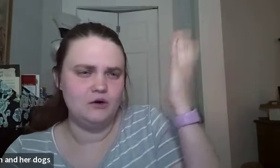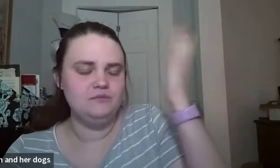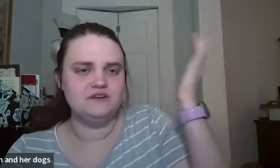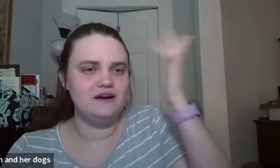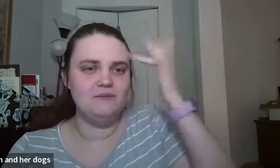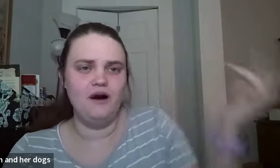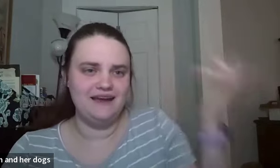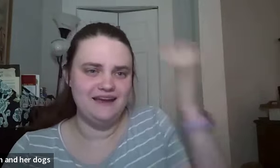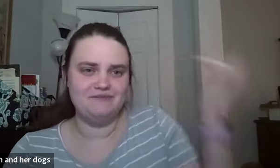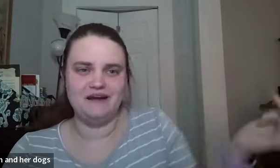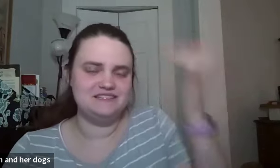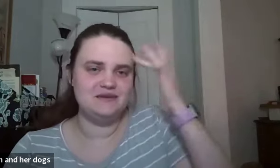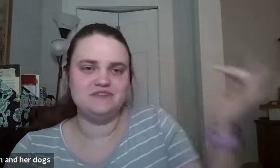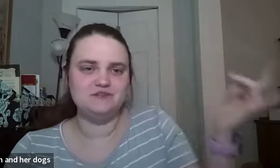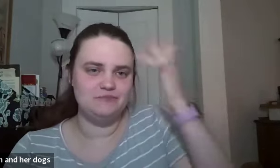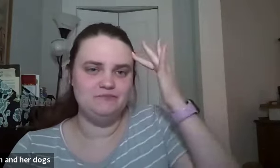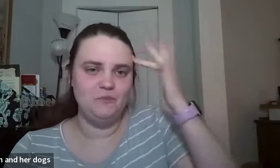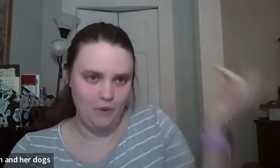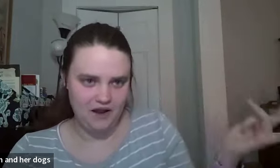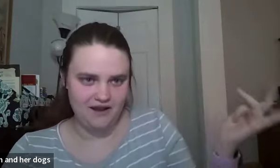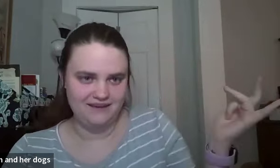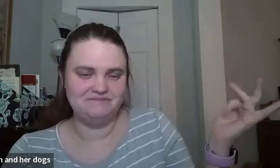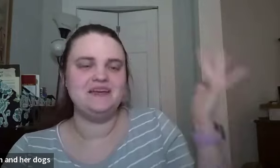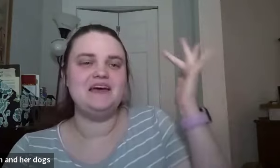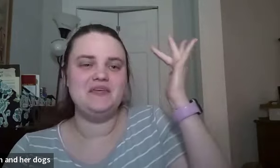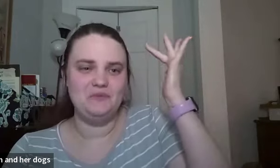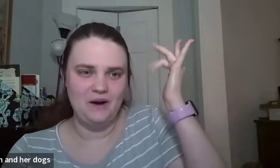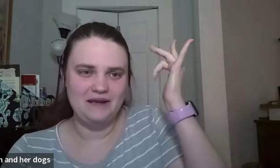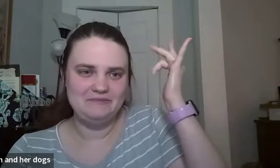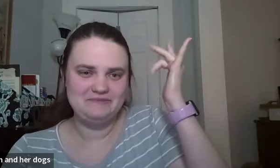Oh, sorry. Why? I skipped this one. Why? And then why.